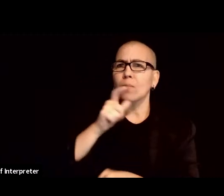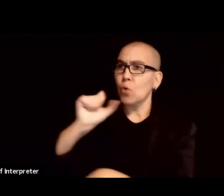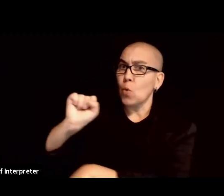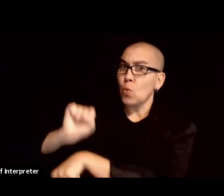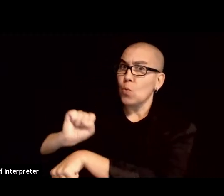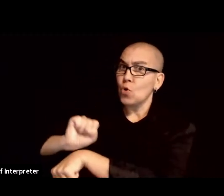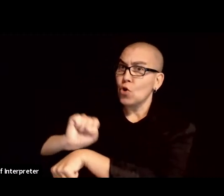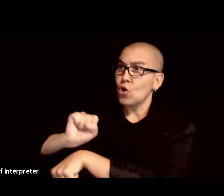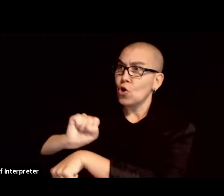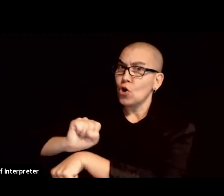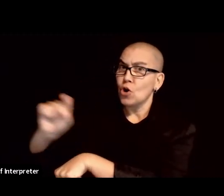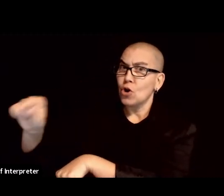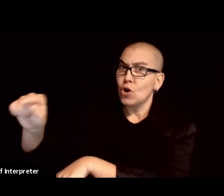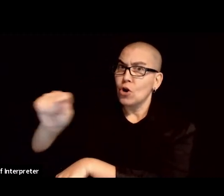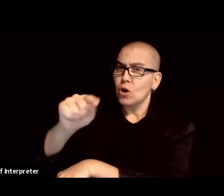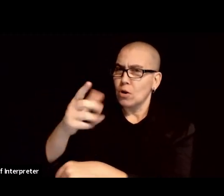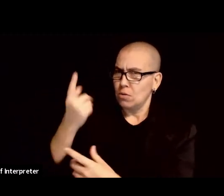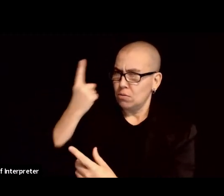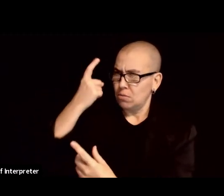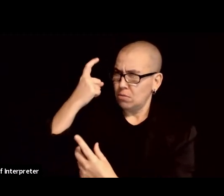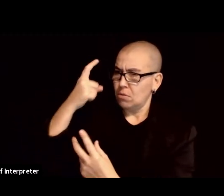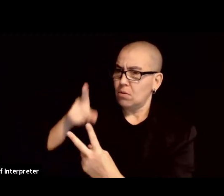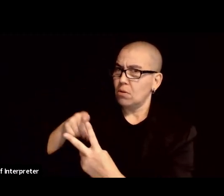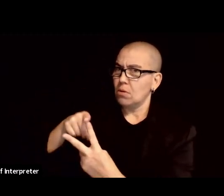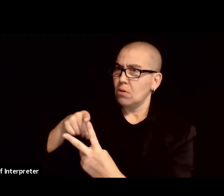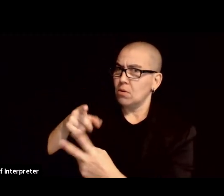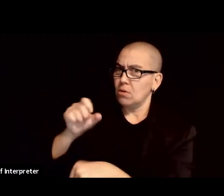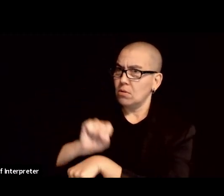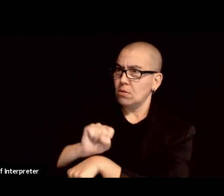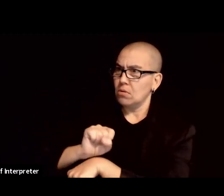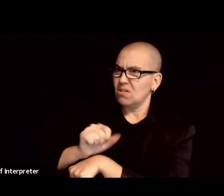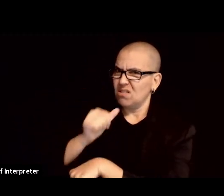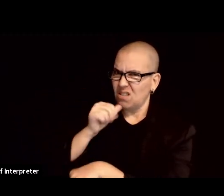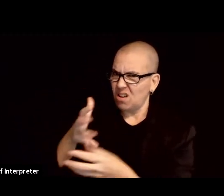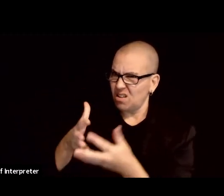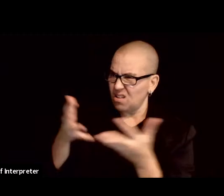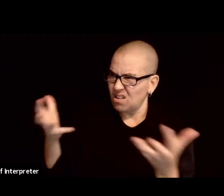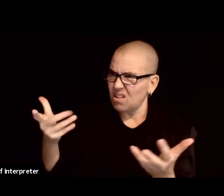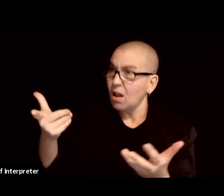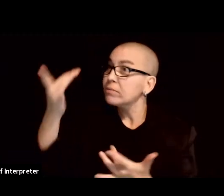having COVID. Do you have a number right now statewide of how many are out?